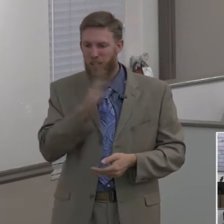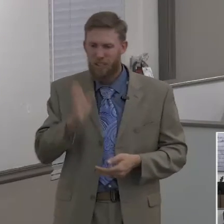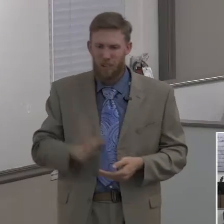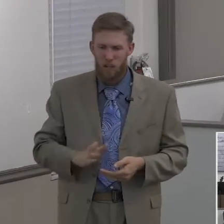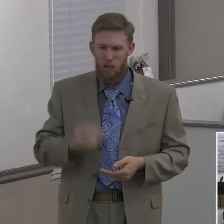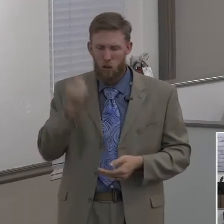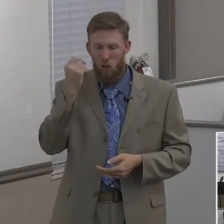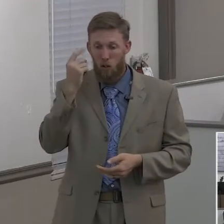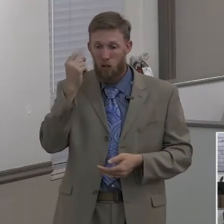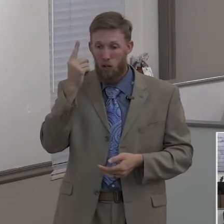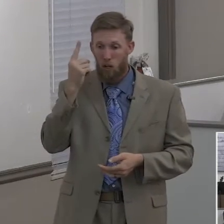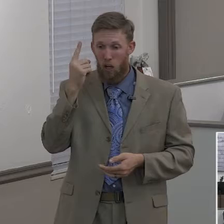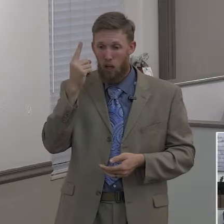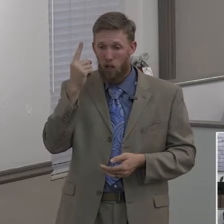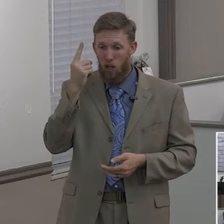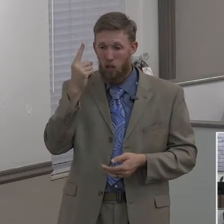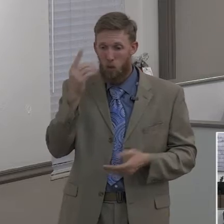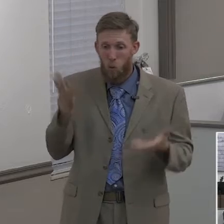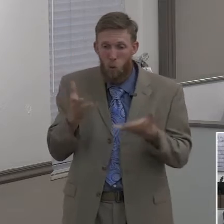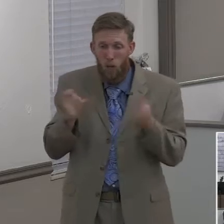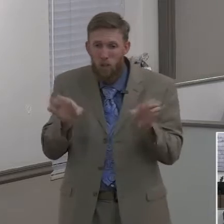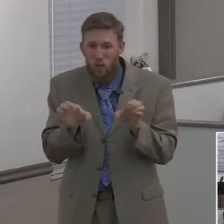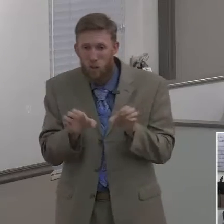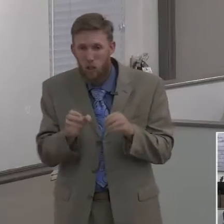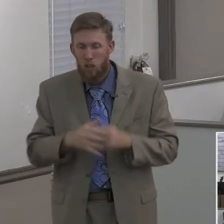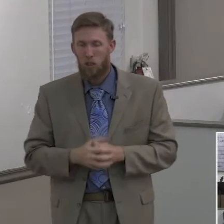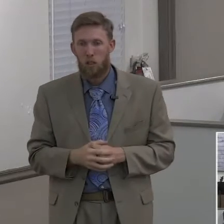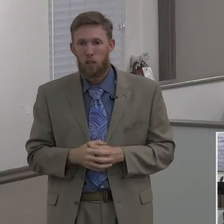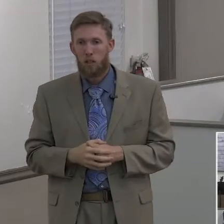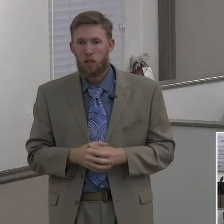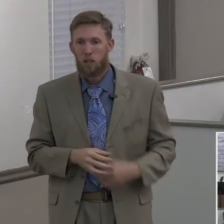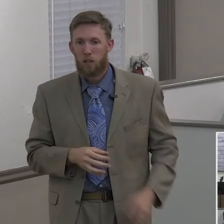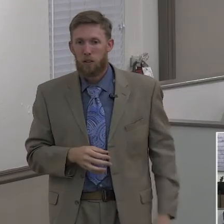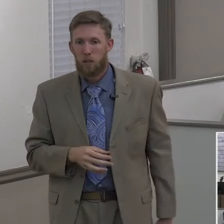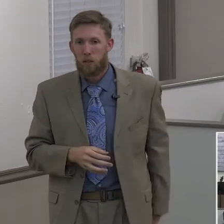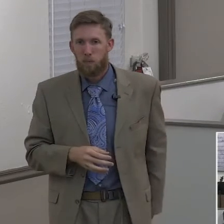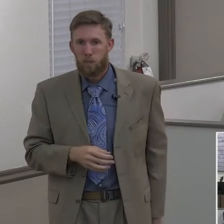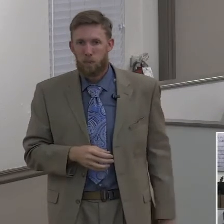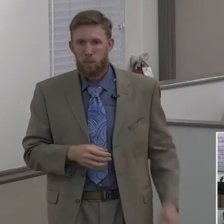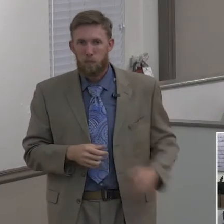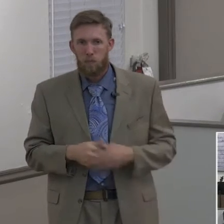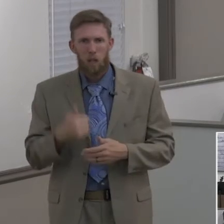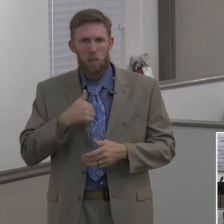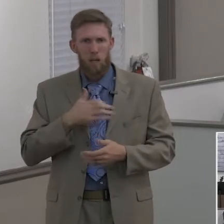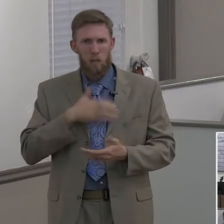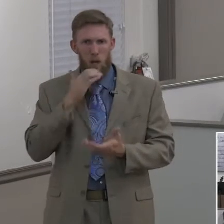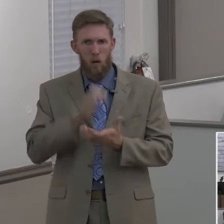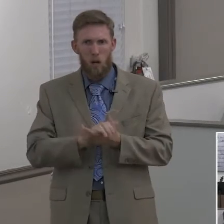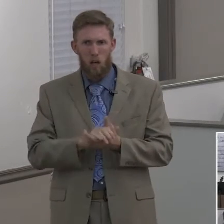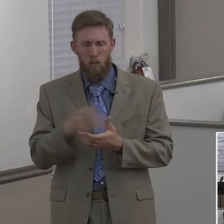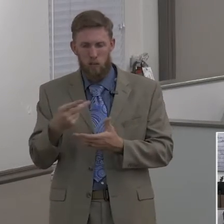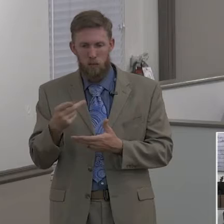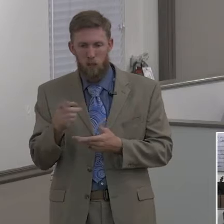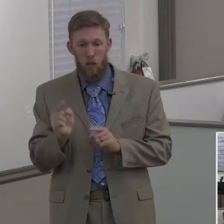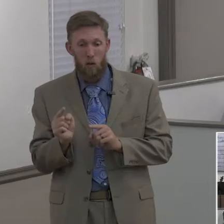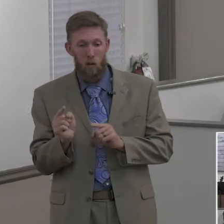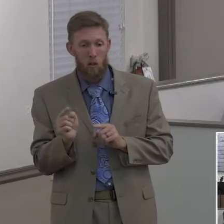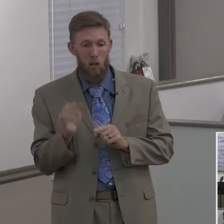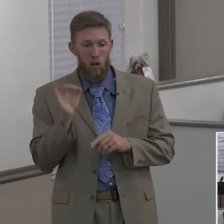When we arrived back home after one of our trips from being gone for a month from a preaching trip, we had some